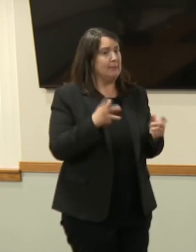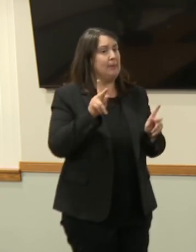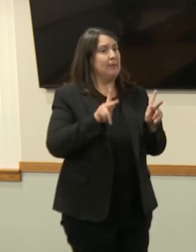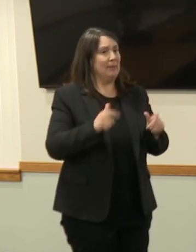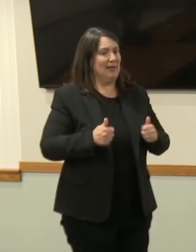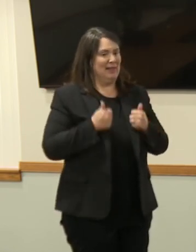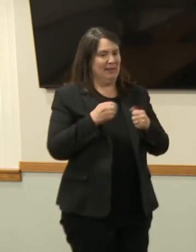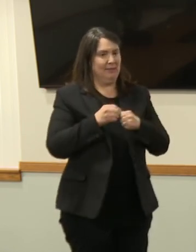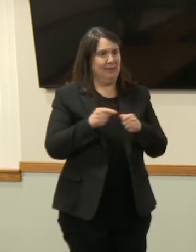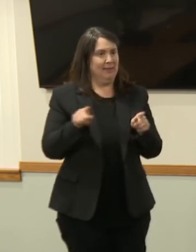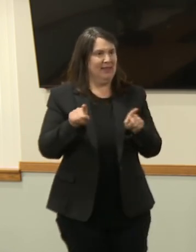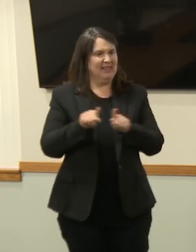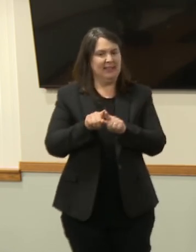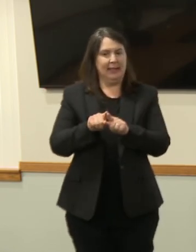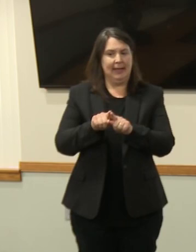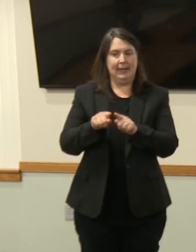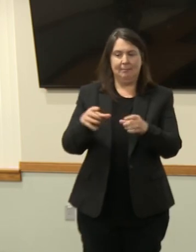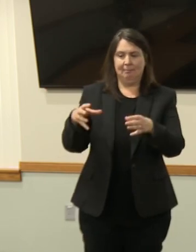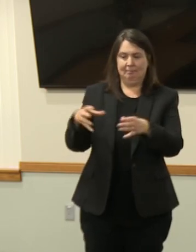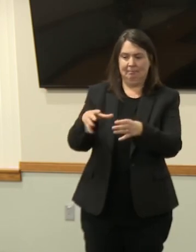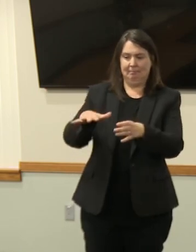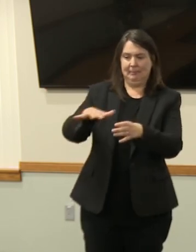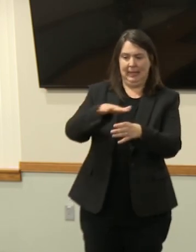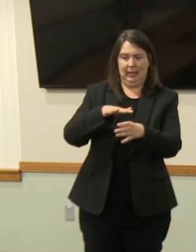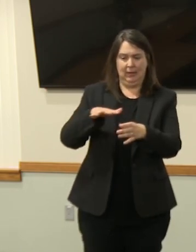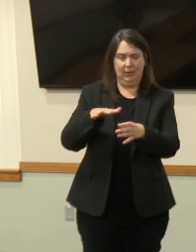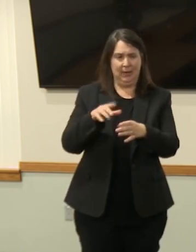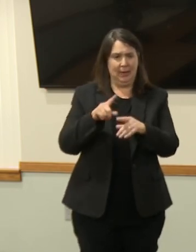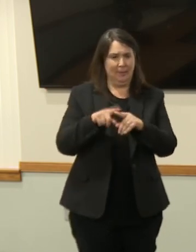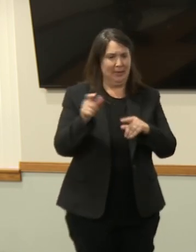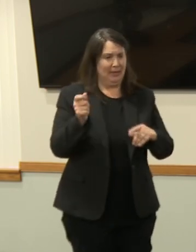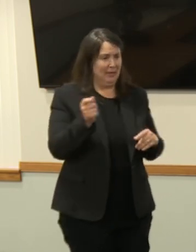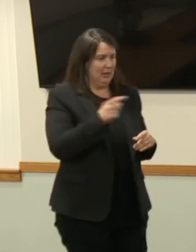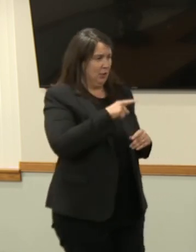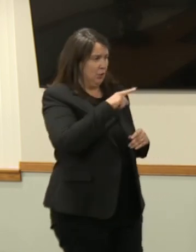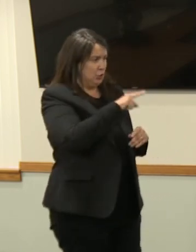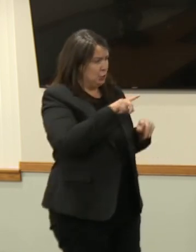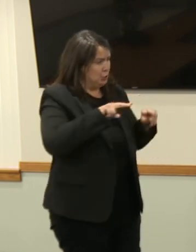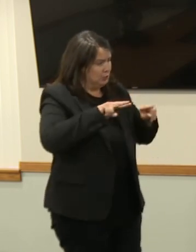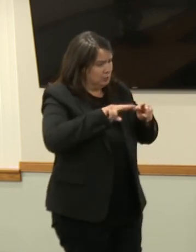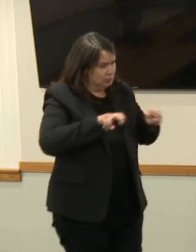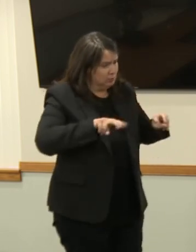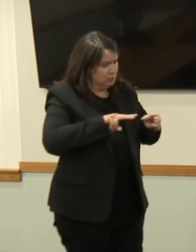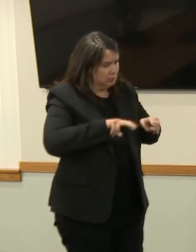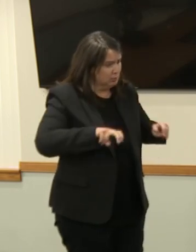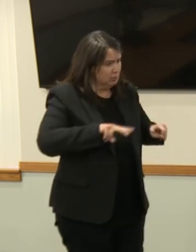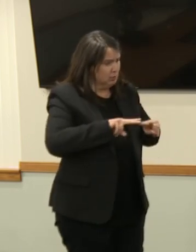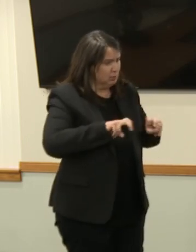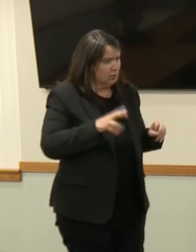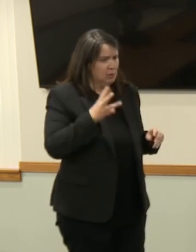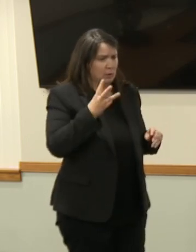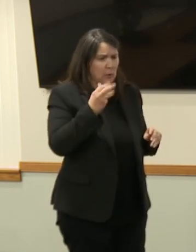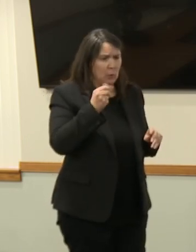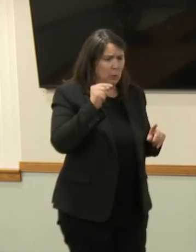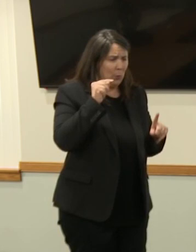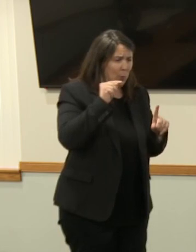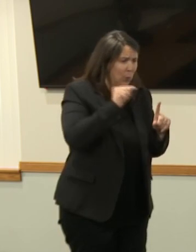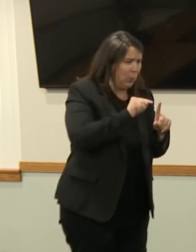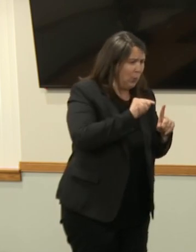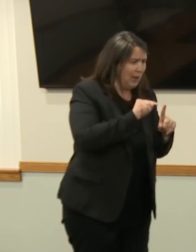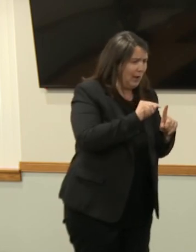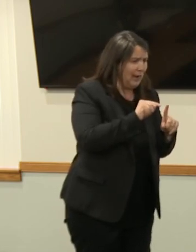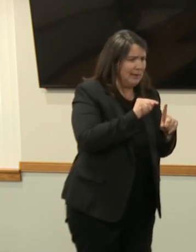spot, but have you linked some of these outbreaks back to a single spot, to a single party,